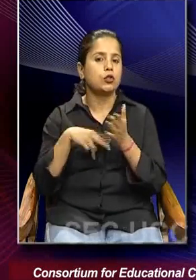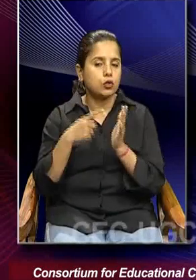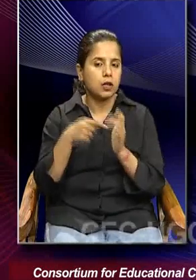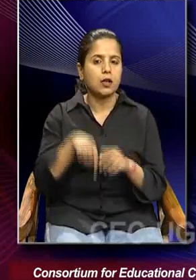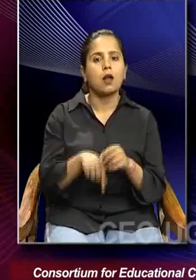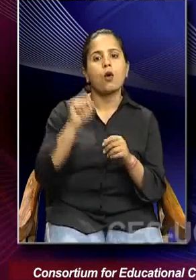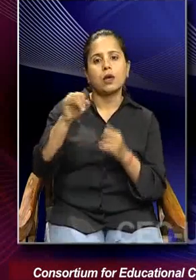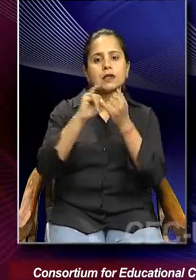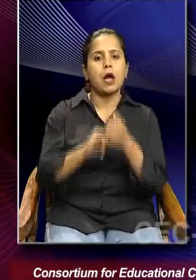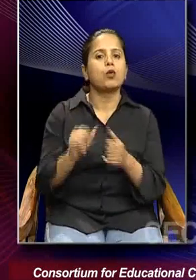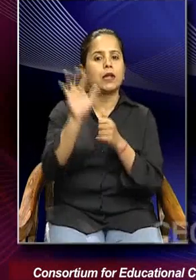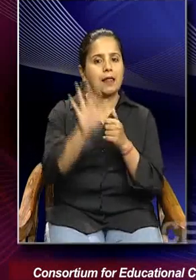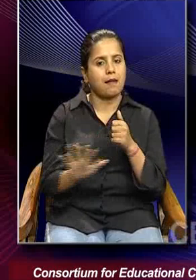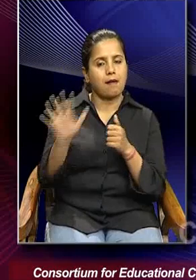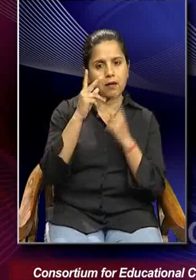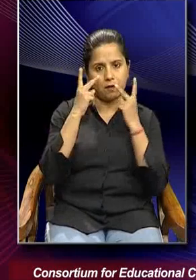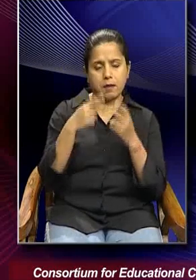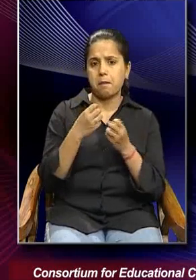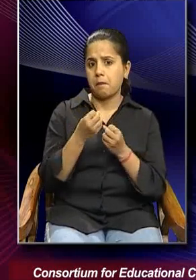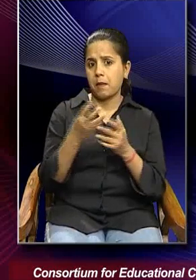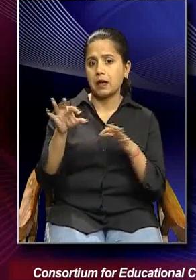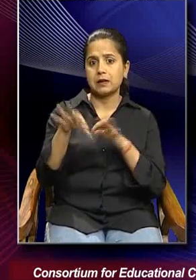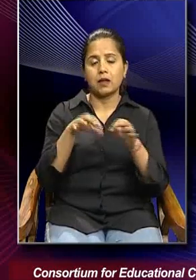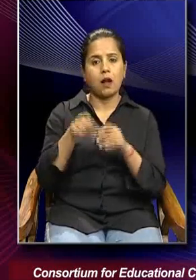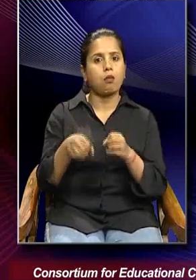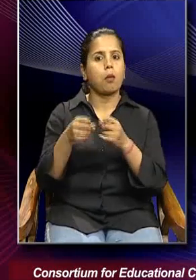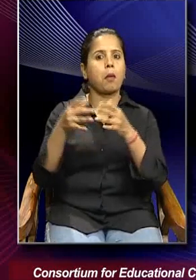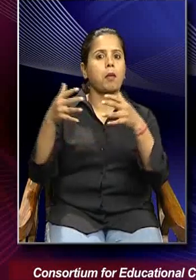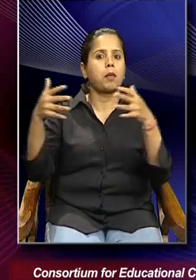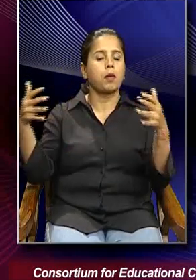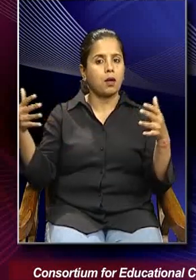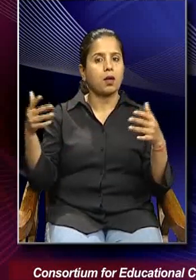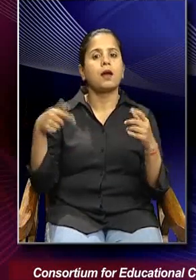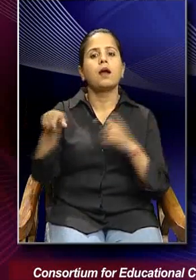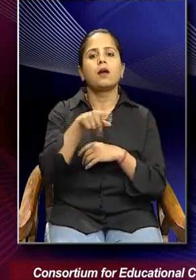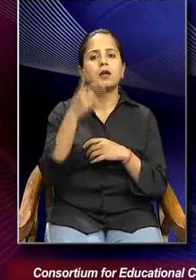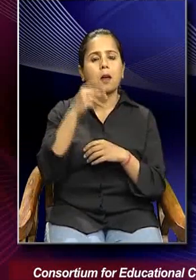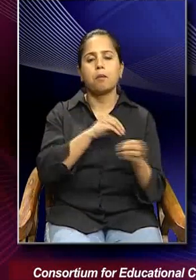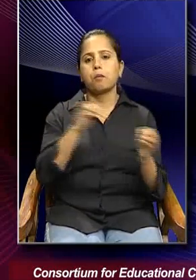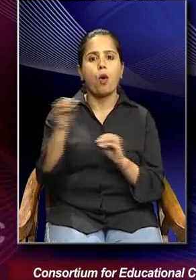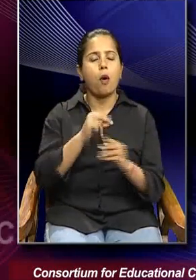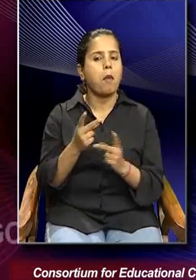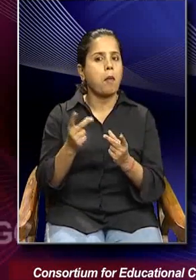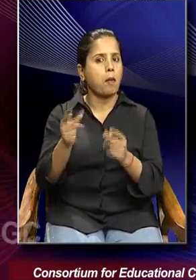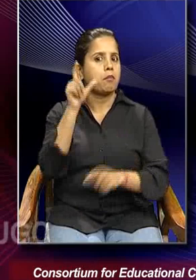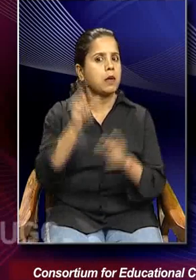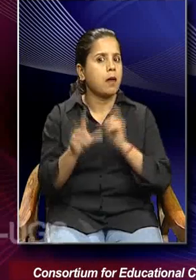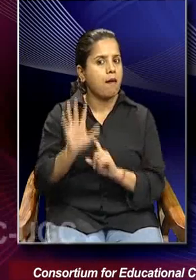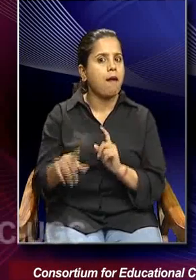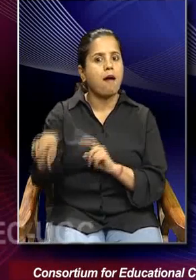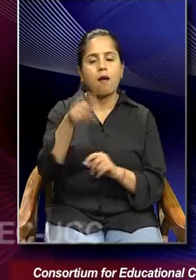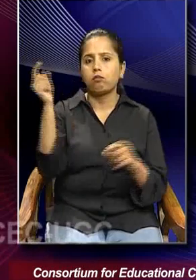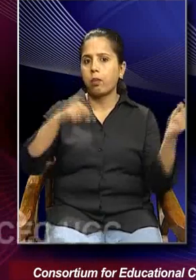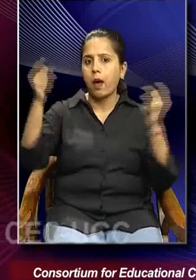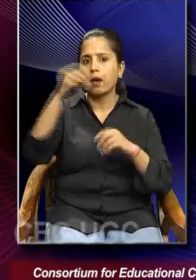South Asia, we find that most of these cities are growing because of rapid in-migration of people from the countryside to